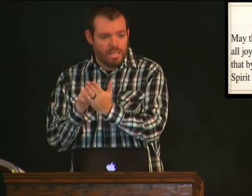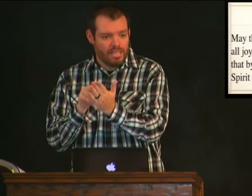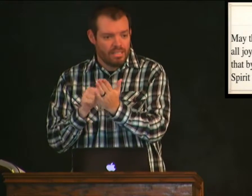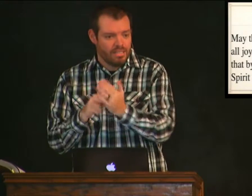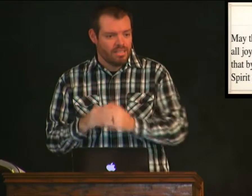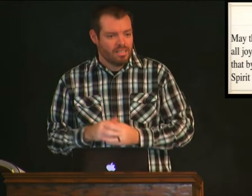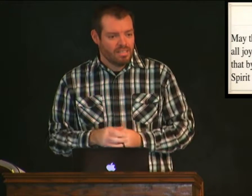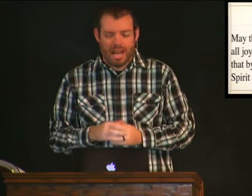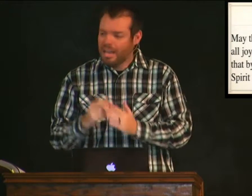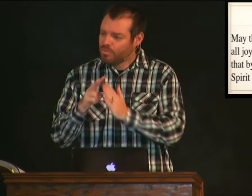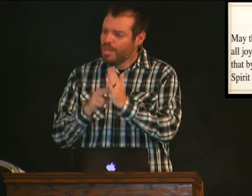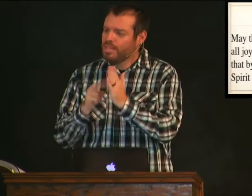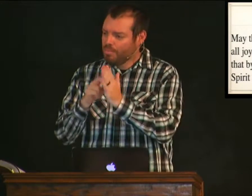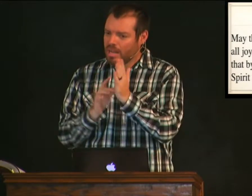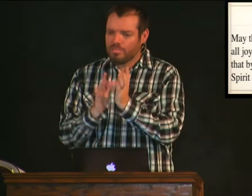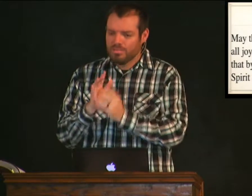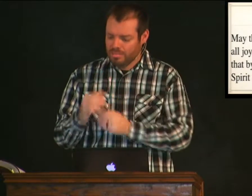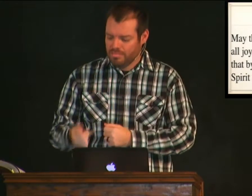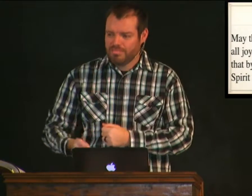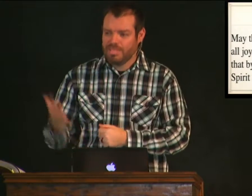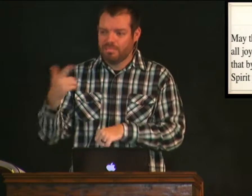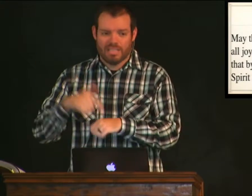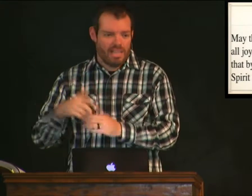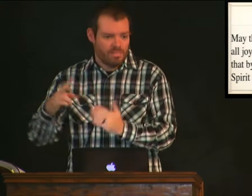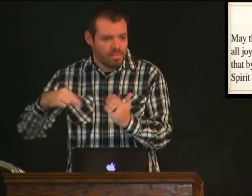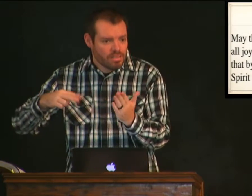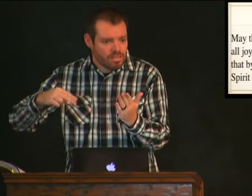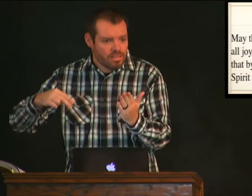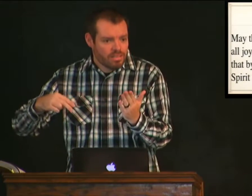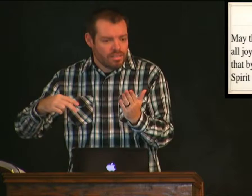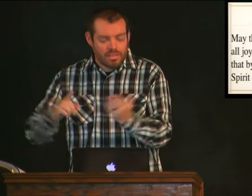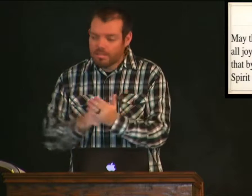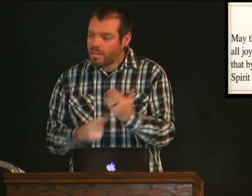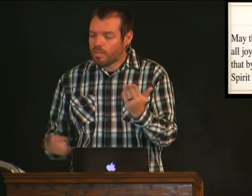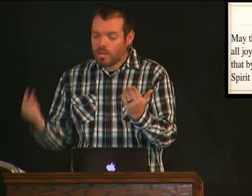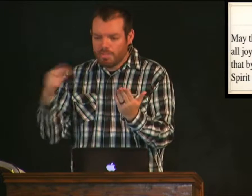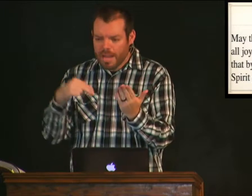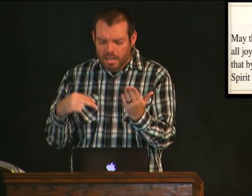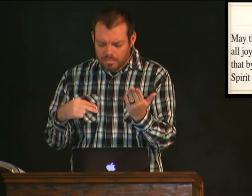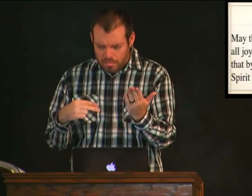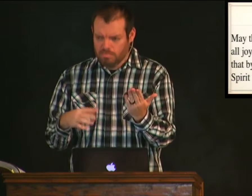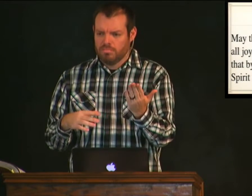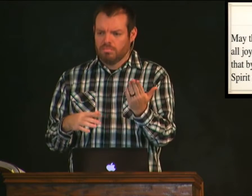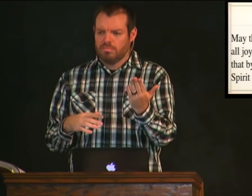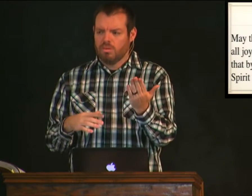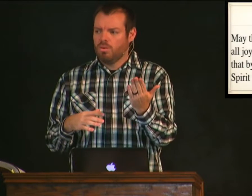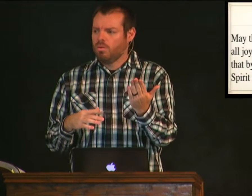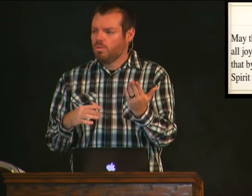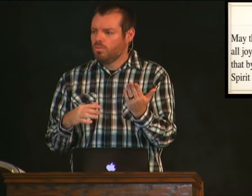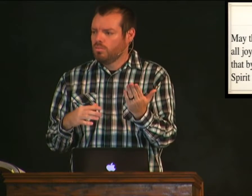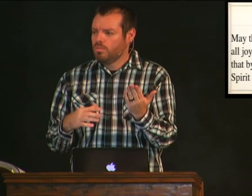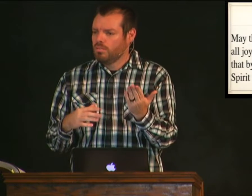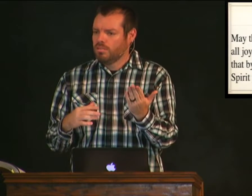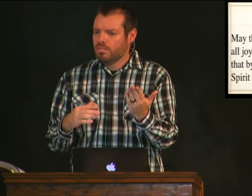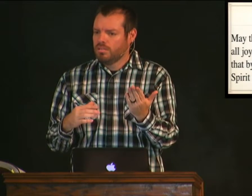When you read, I have read the Bible several times. Sometimes when I go back,